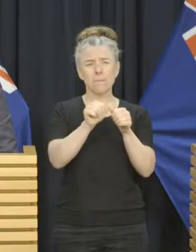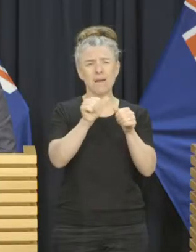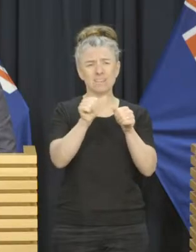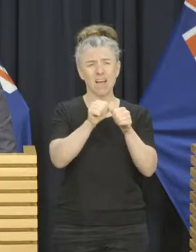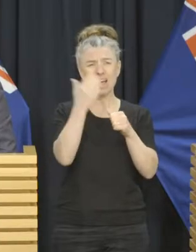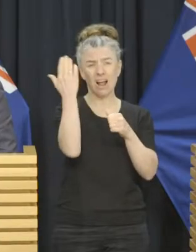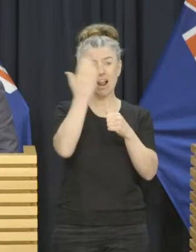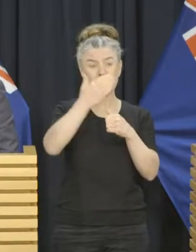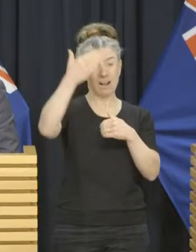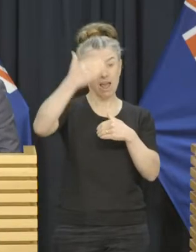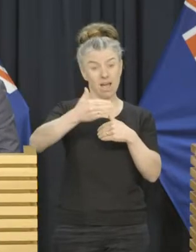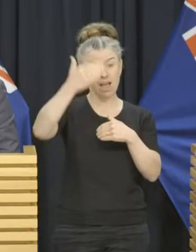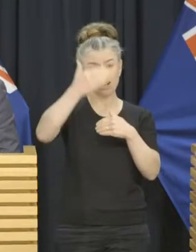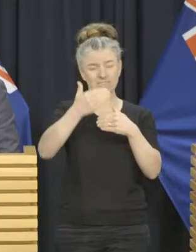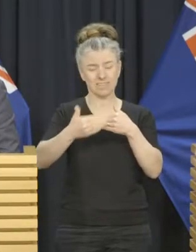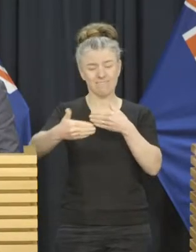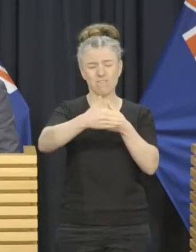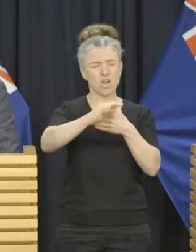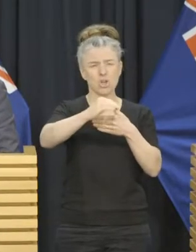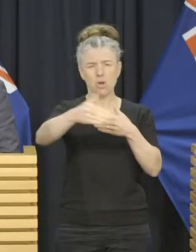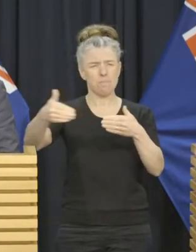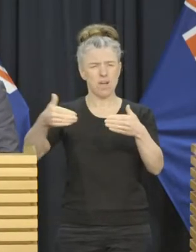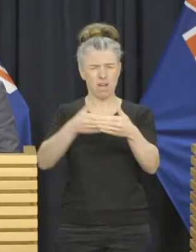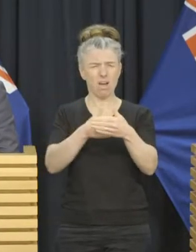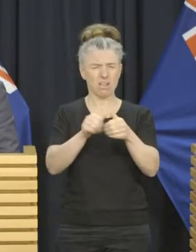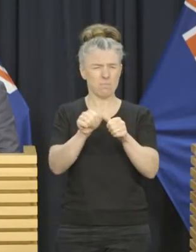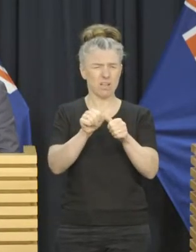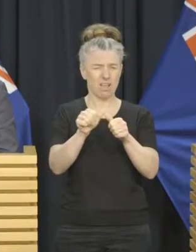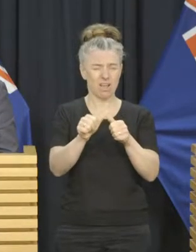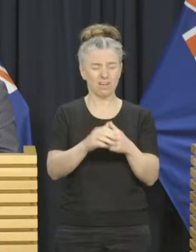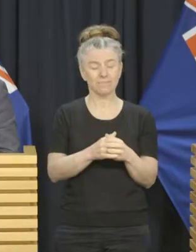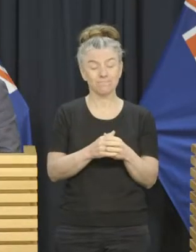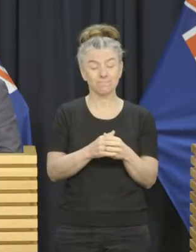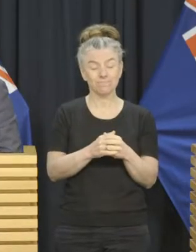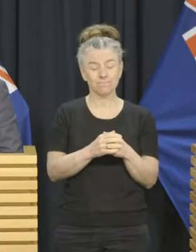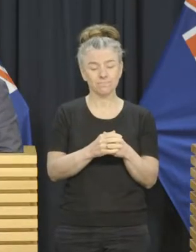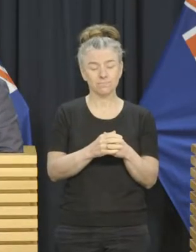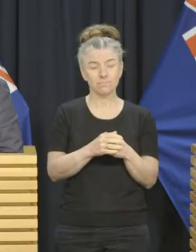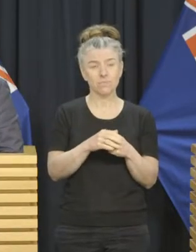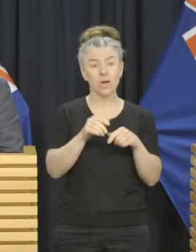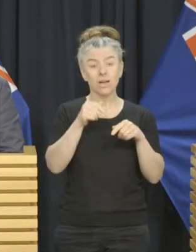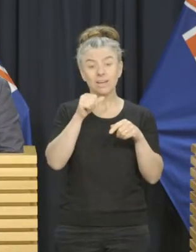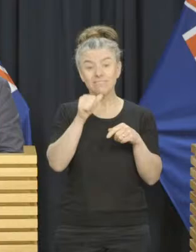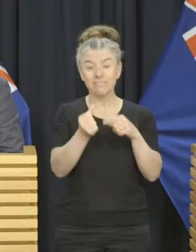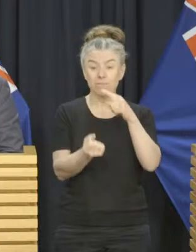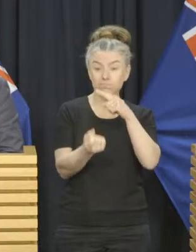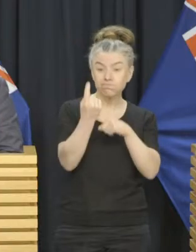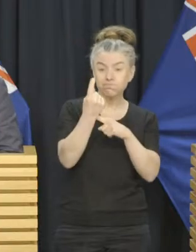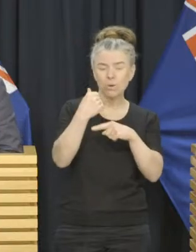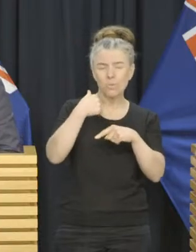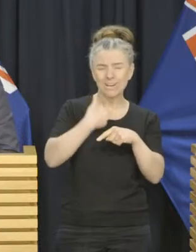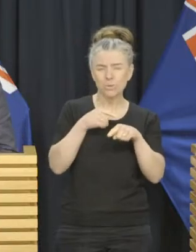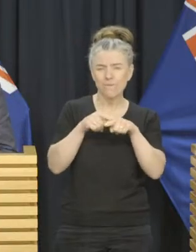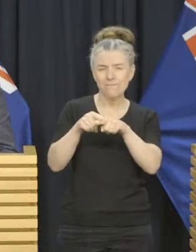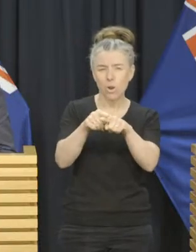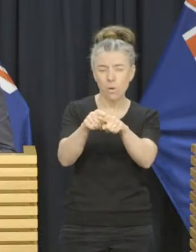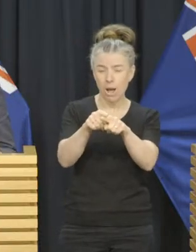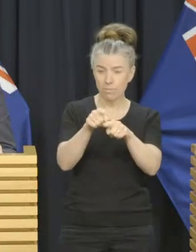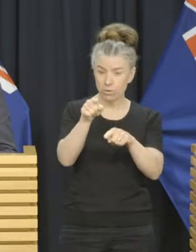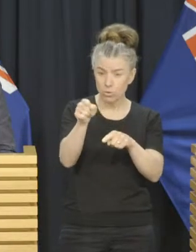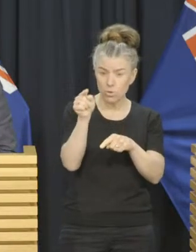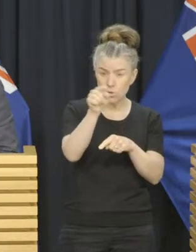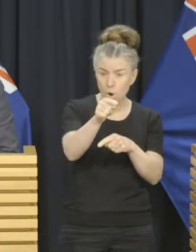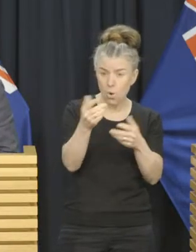behind glass panels. For contact tracing to be effective, we need to know where a person has been, not just yesterday, but a week